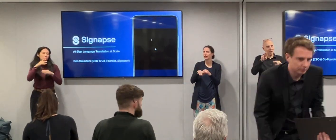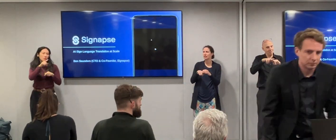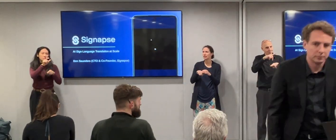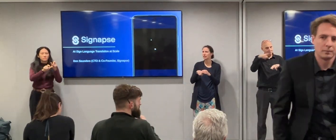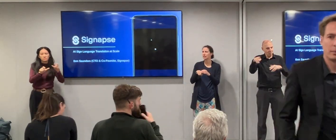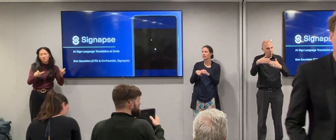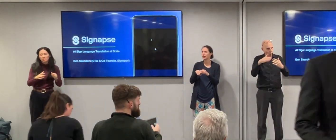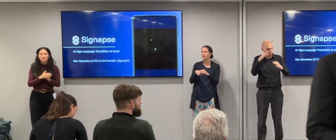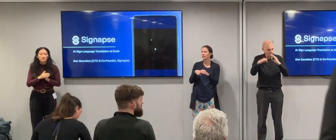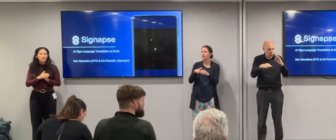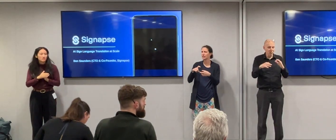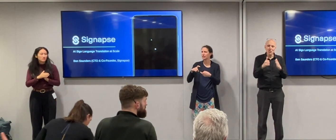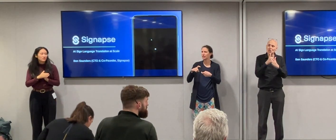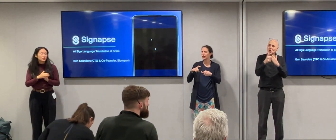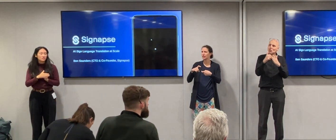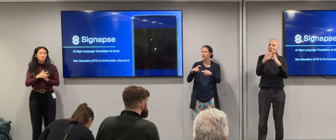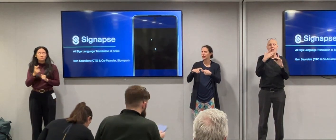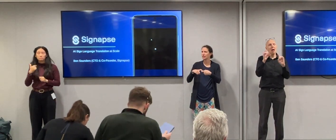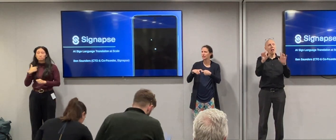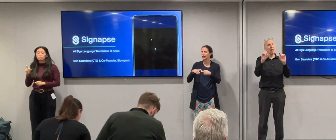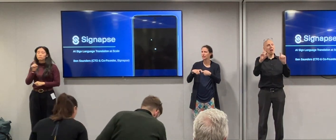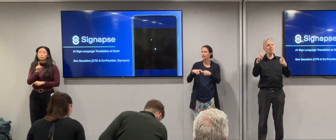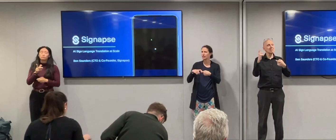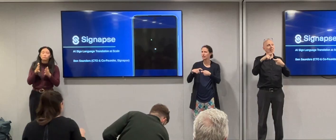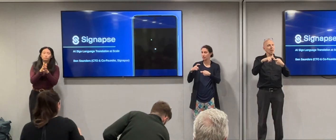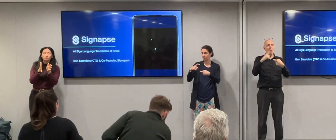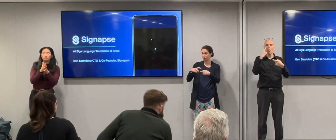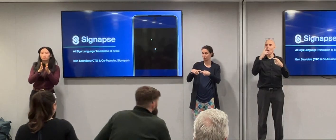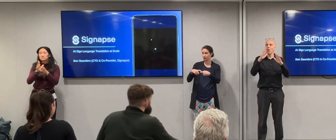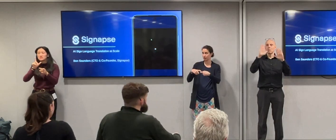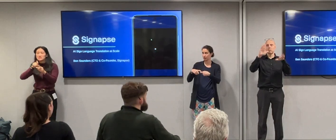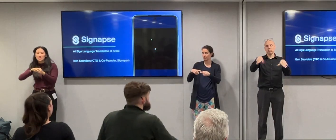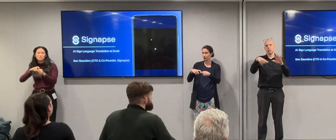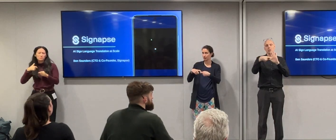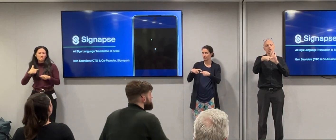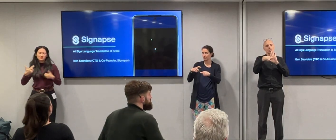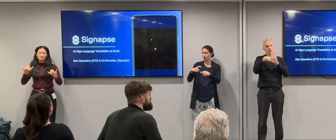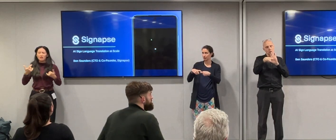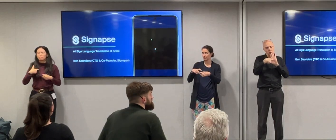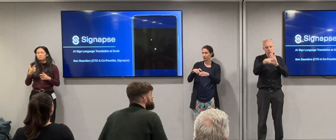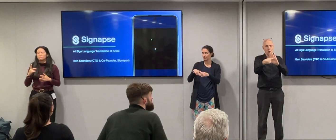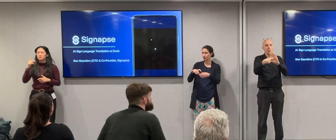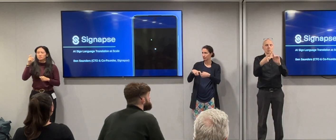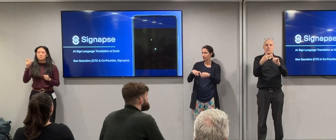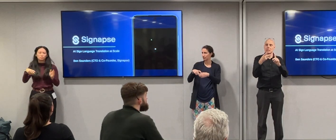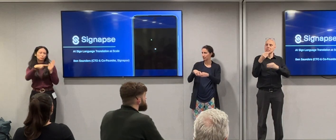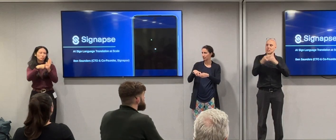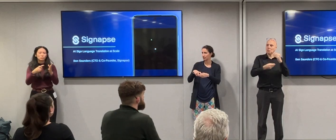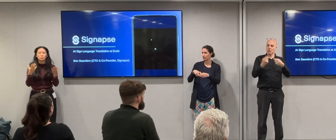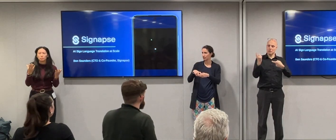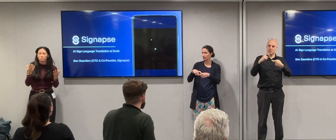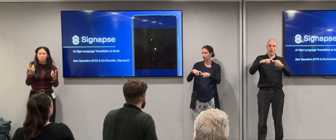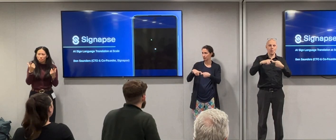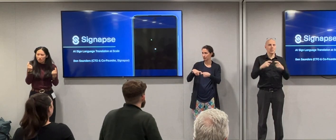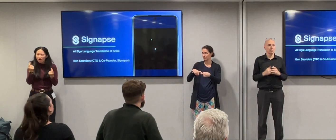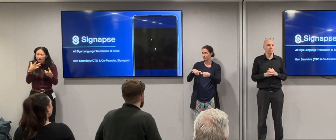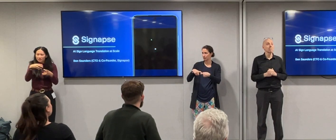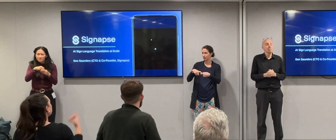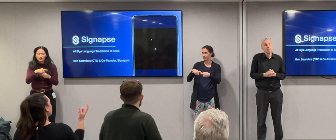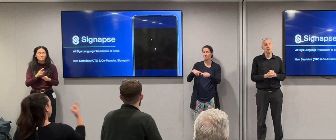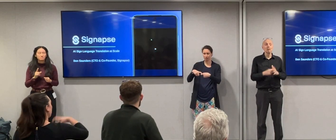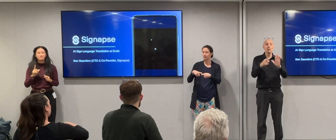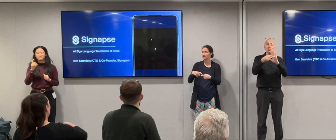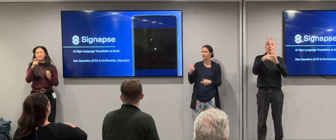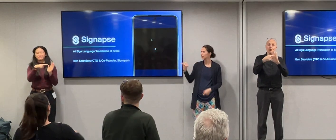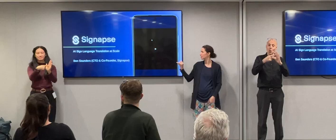Usually I'd kind of explain a little bit about Synapse, but I thought it'd be best to just show what we do, show some videos that also explains a bit about Synapse. So let me show this